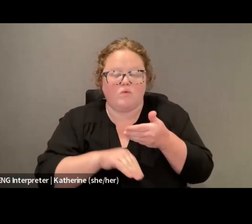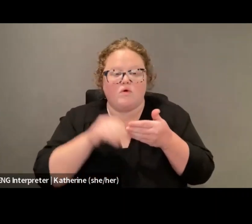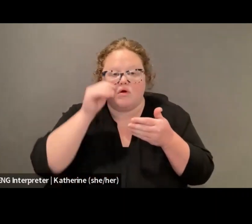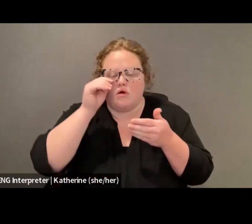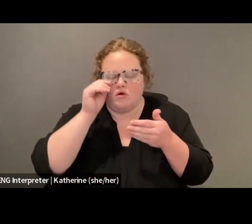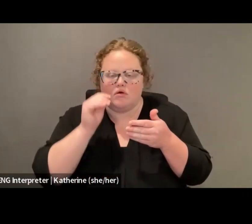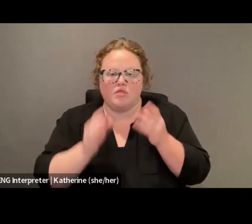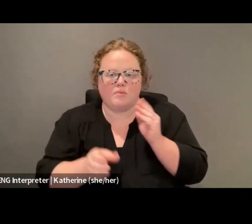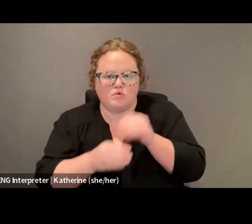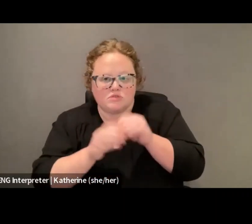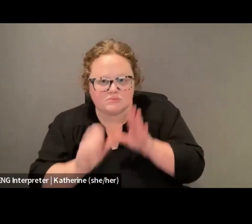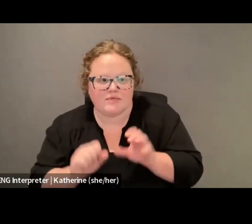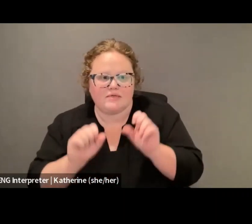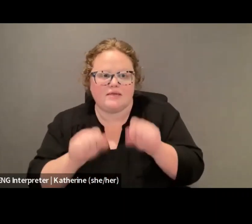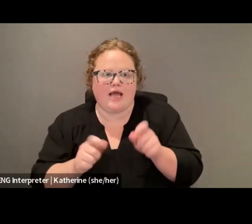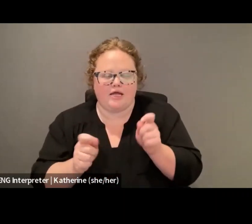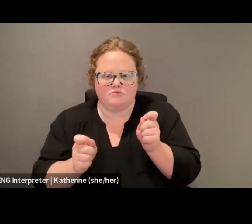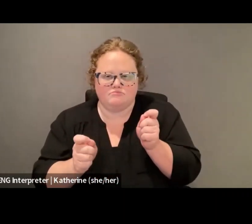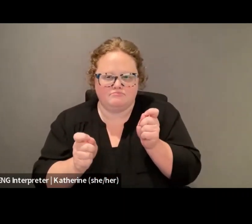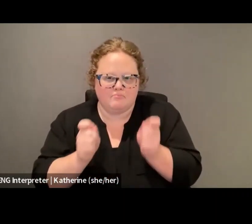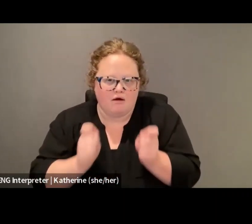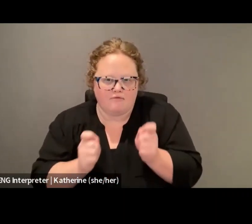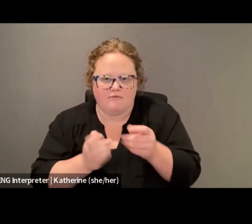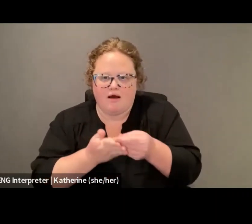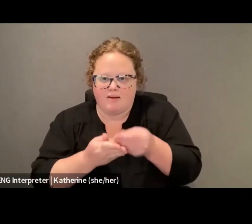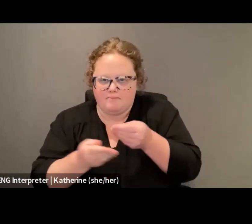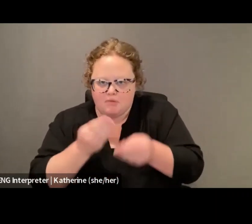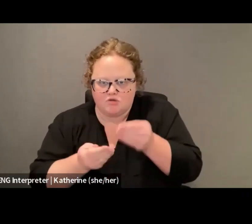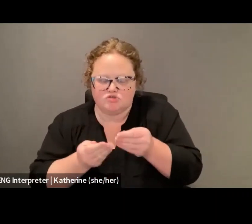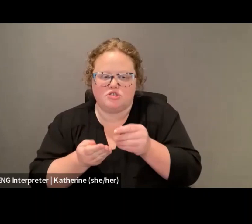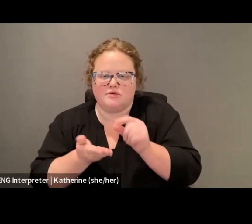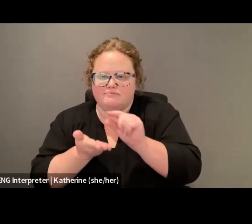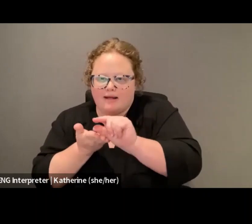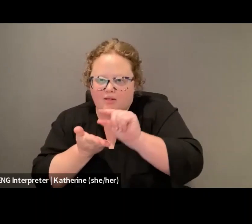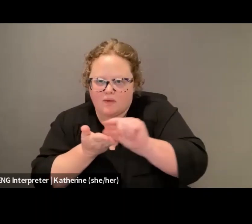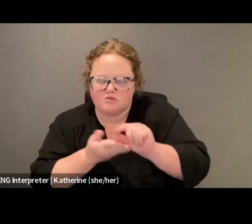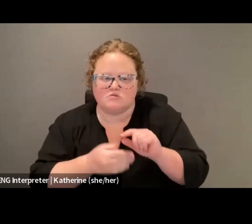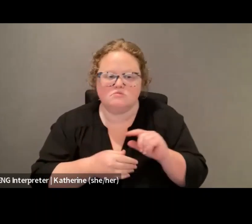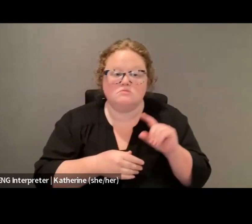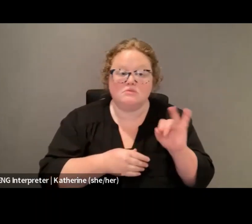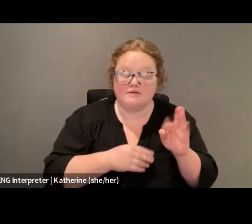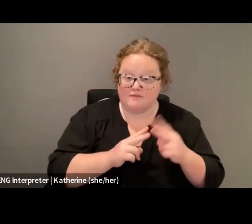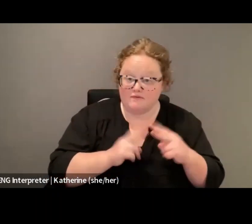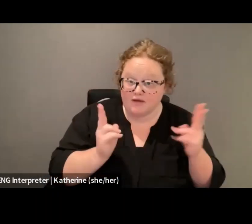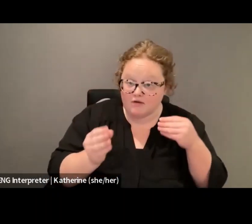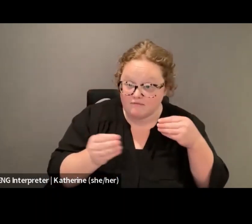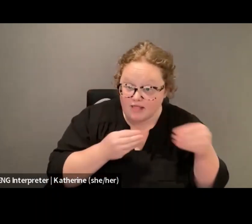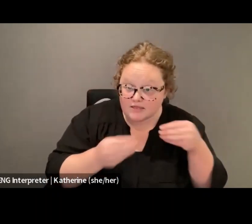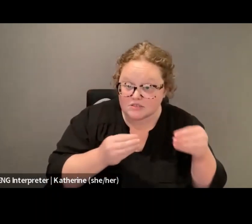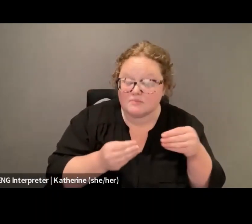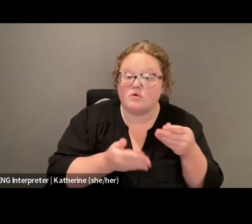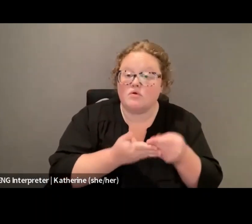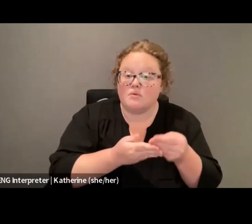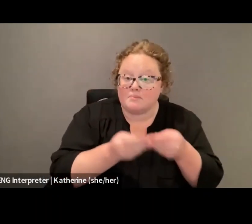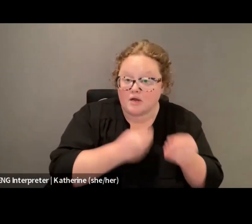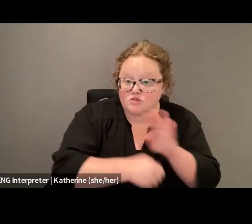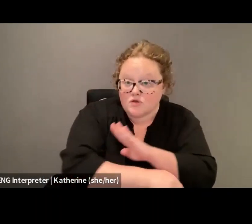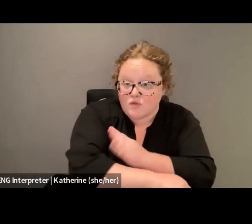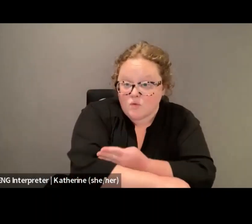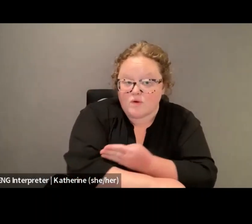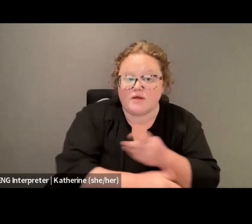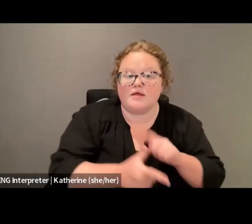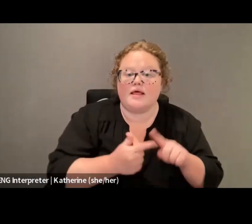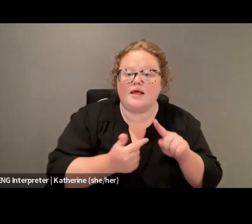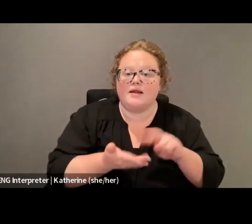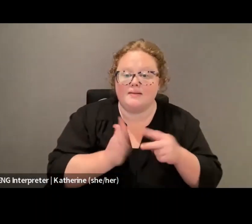on. Or in waivers with really flexible budget authority, the participant can change the services they